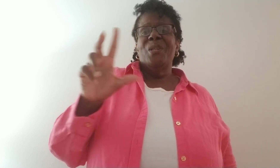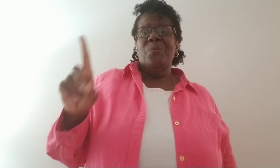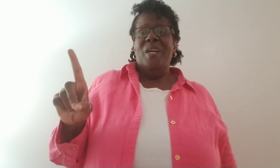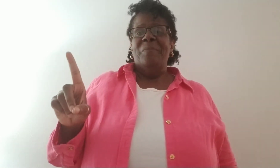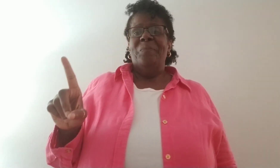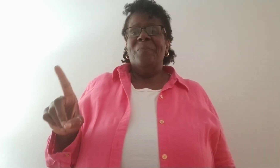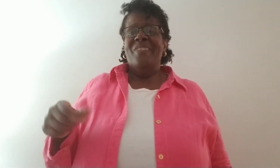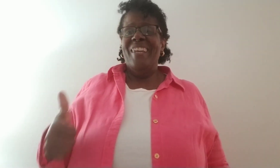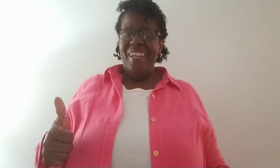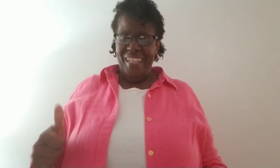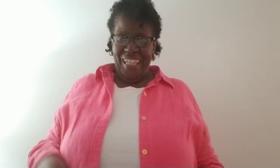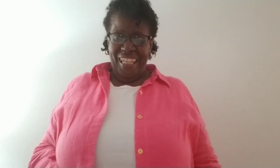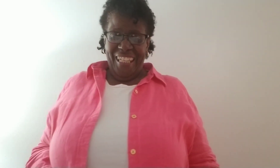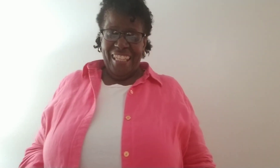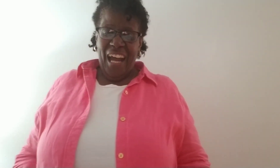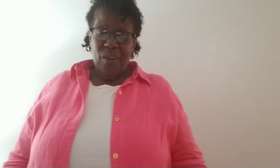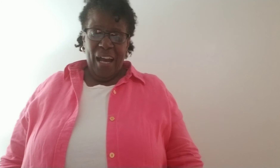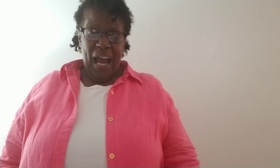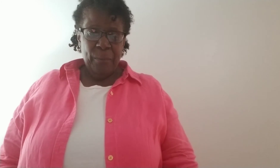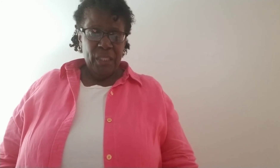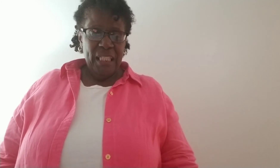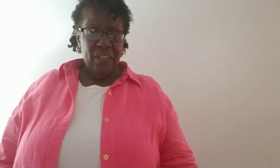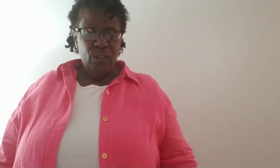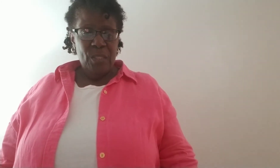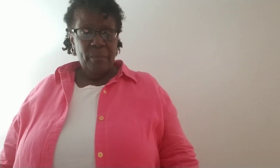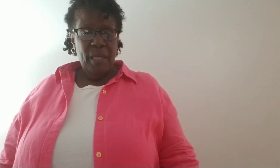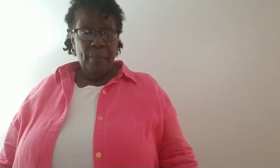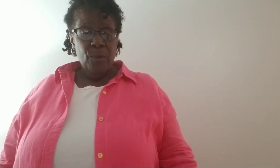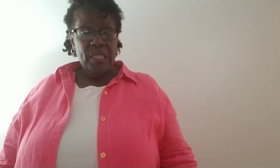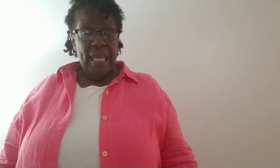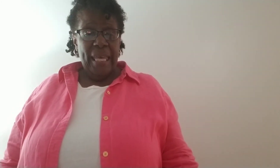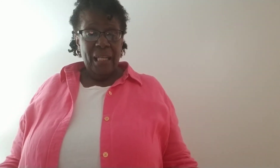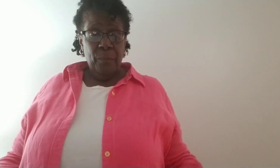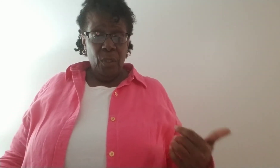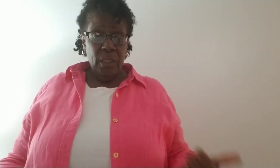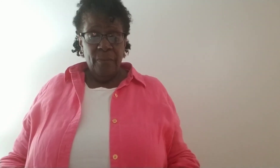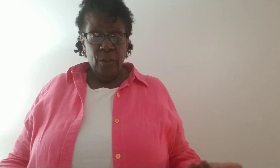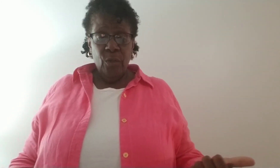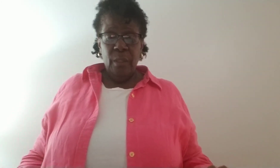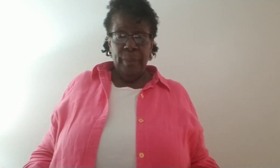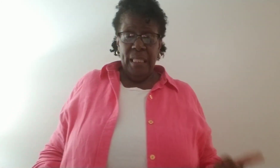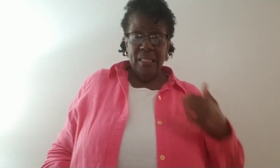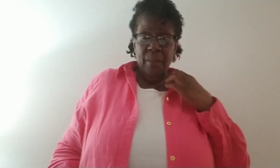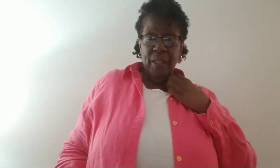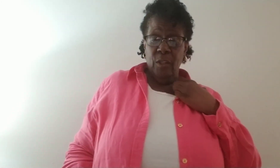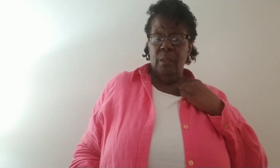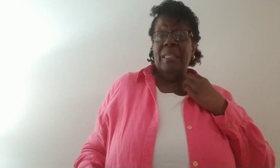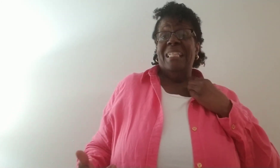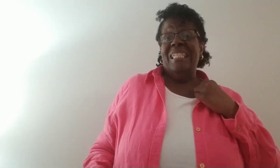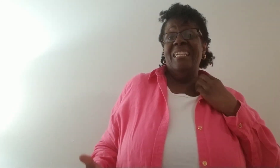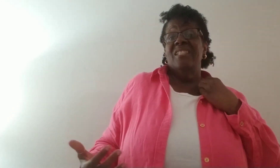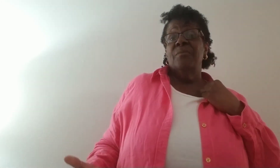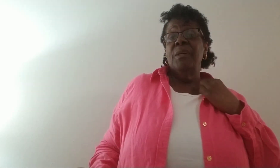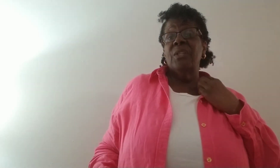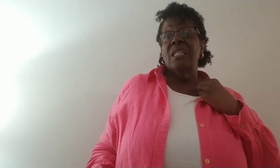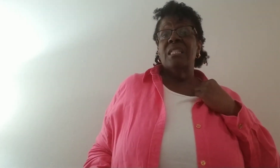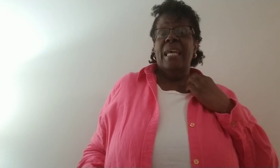8,378,431. Okay? Now, I'm going to give you some numbers, and there are going to be some that are going to be in the tens of millions and